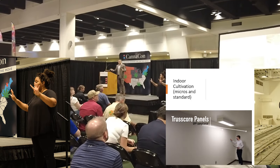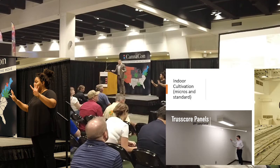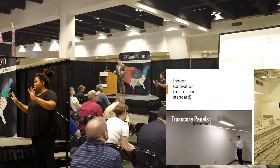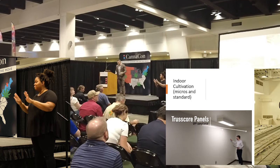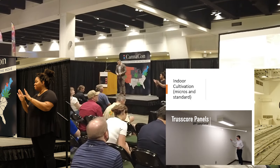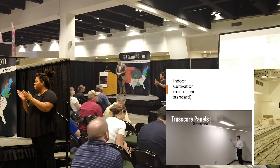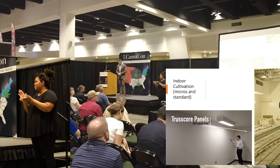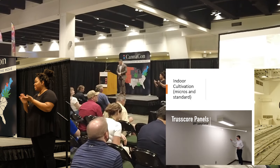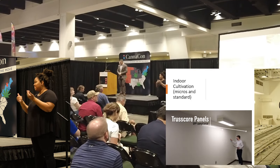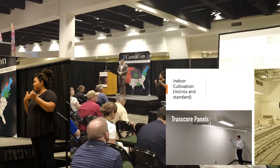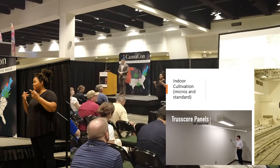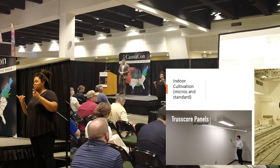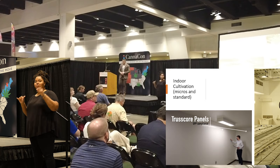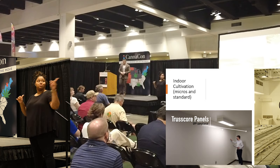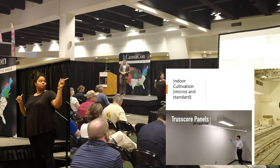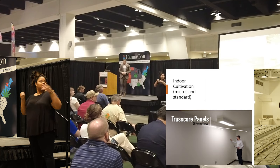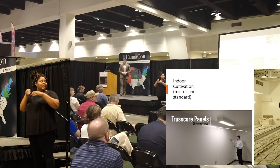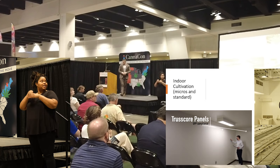Indoor cultivation.